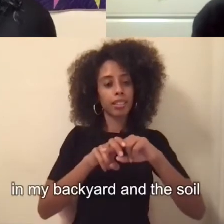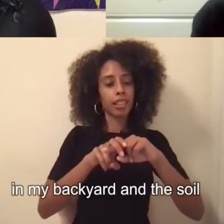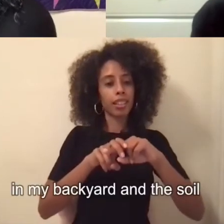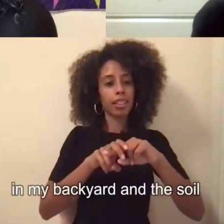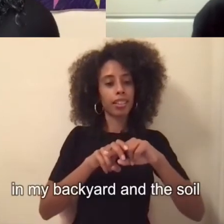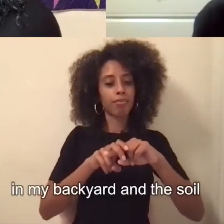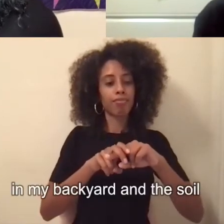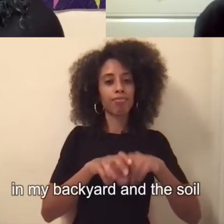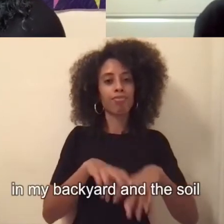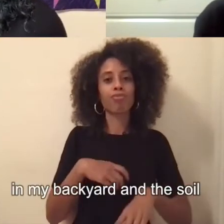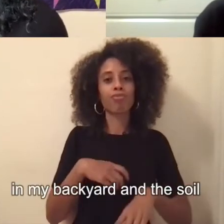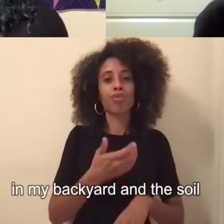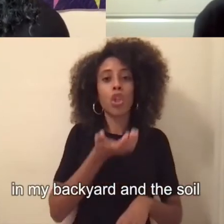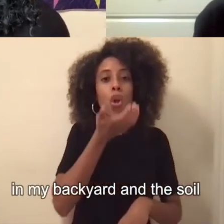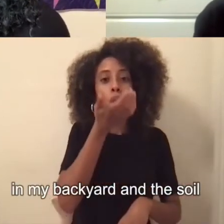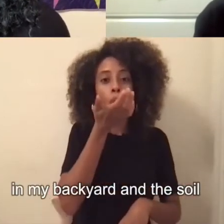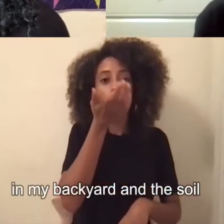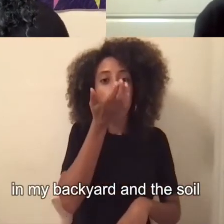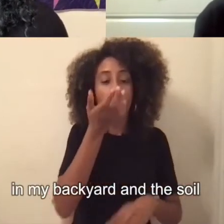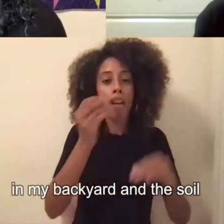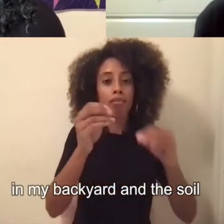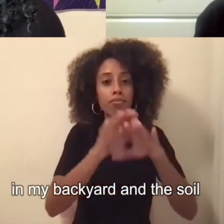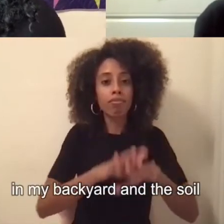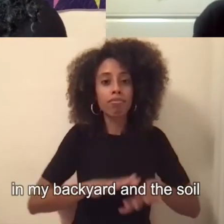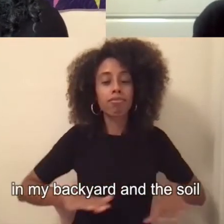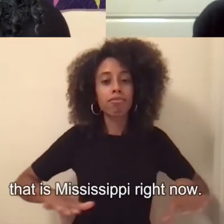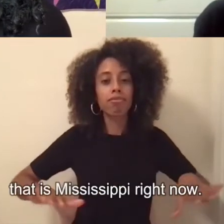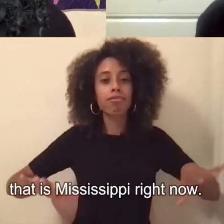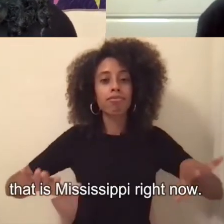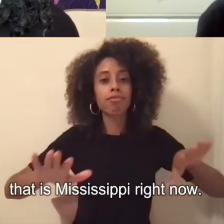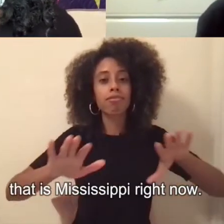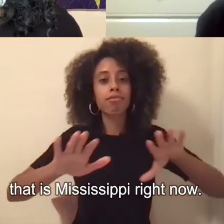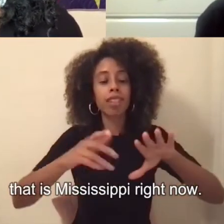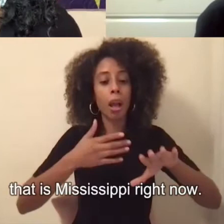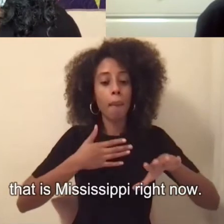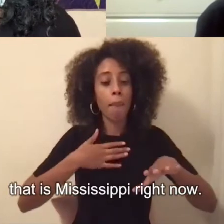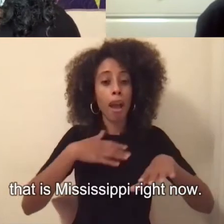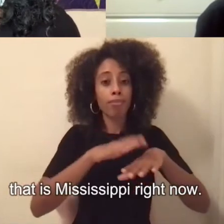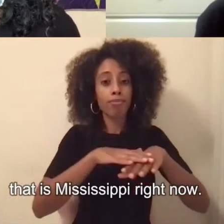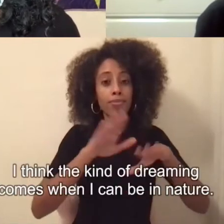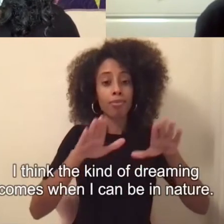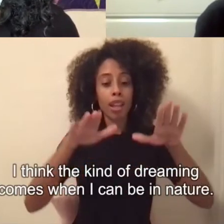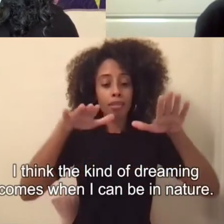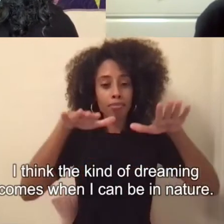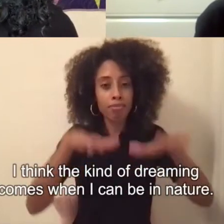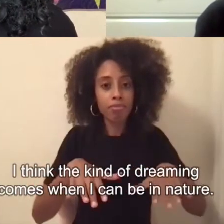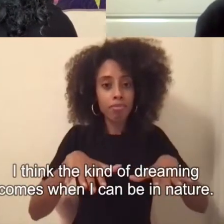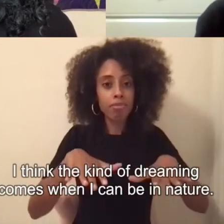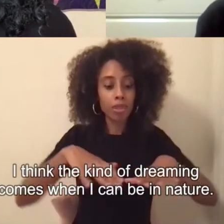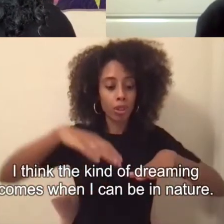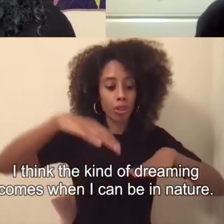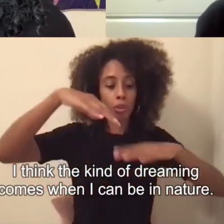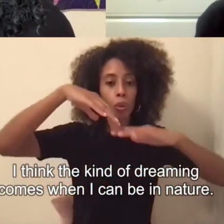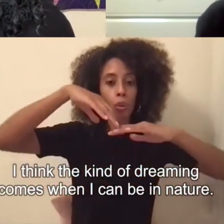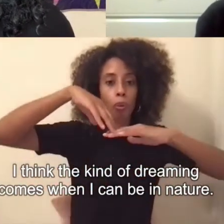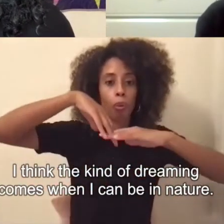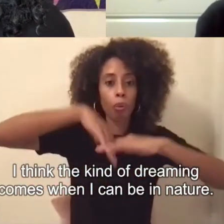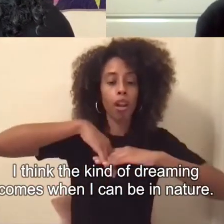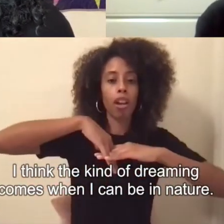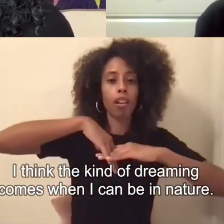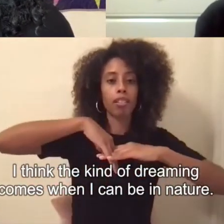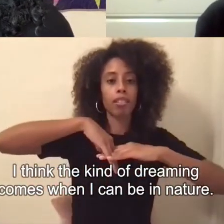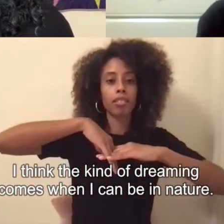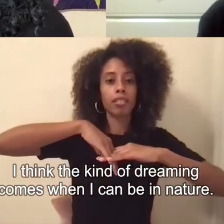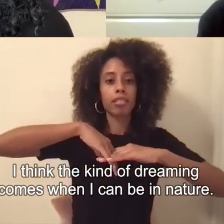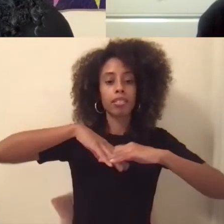my backyard, in the soil that is Mississippi right now. I think the kind of dreaming comes when I can